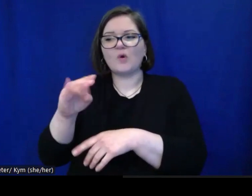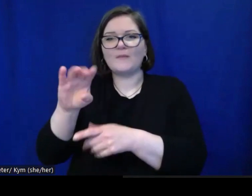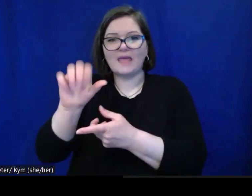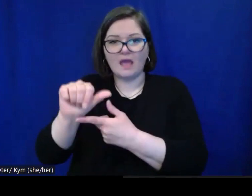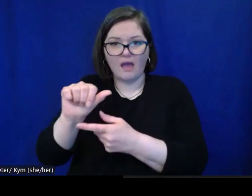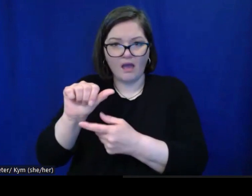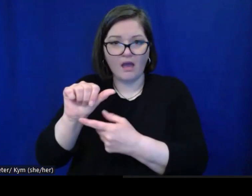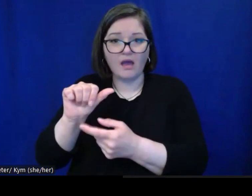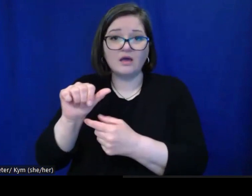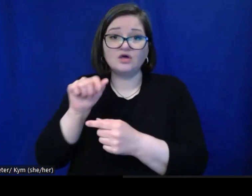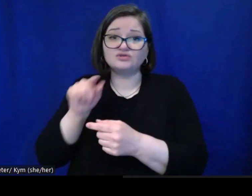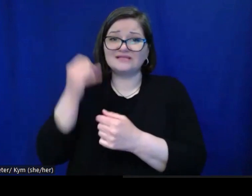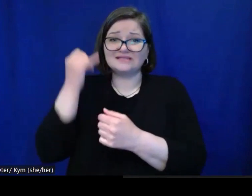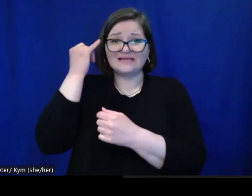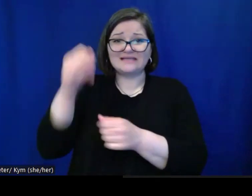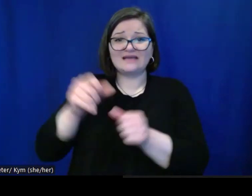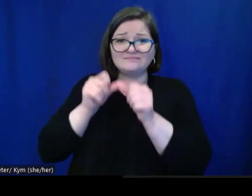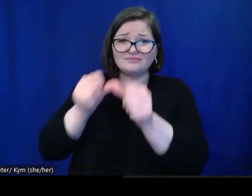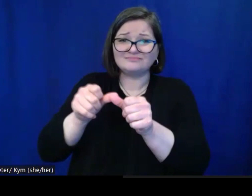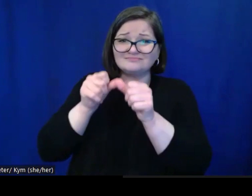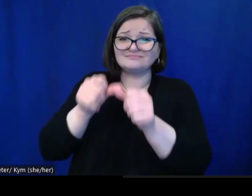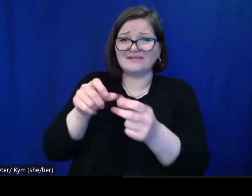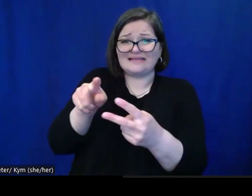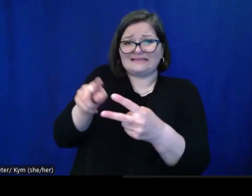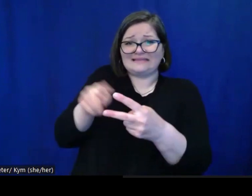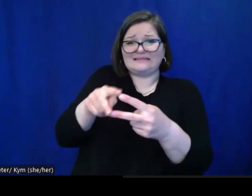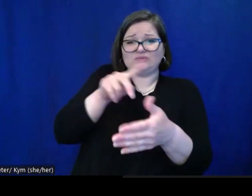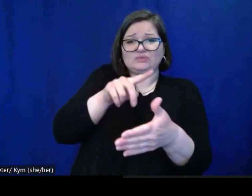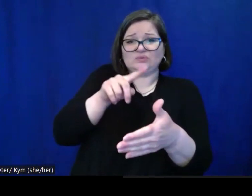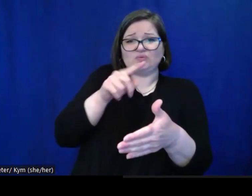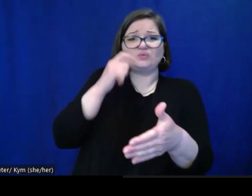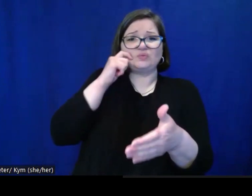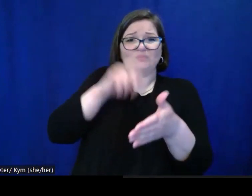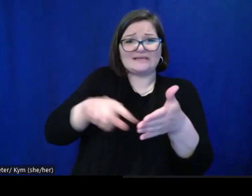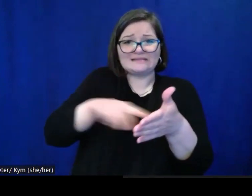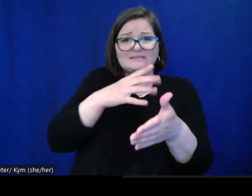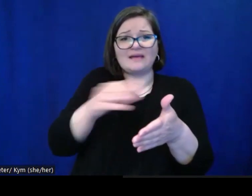and homophobia, and even having a